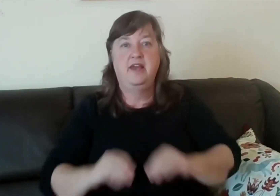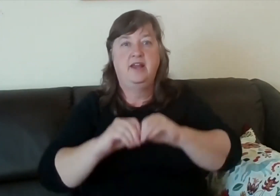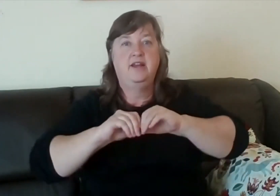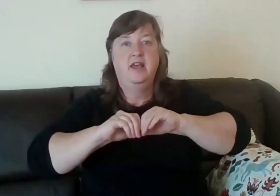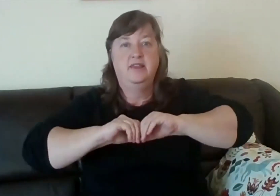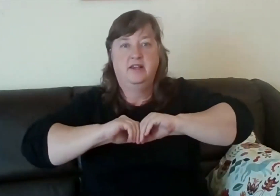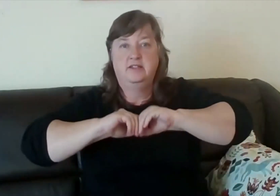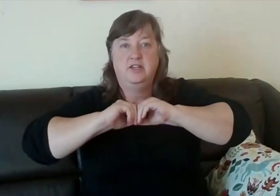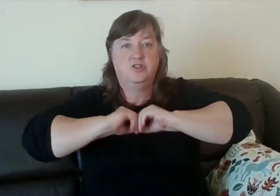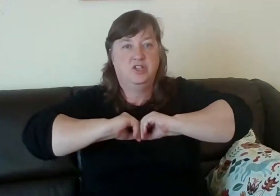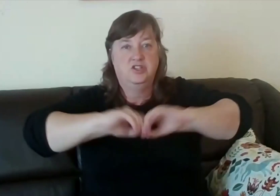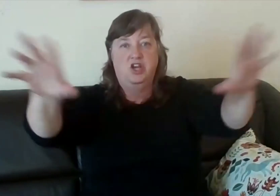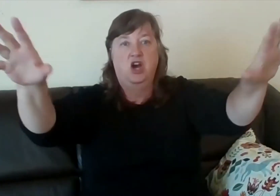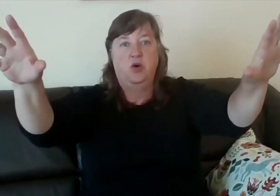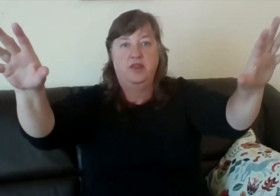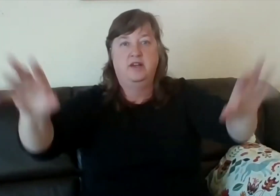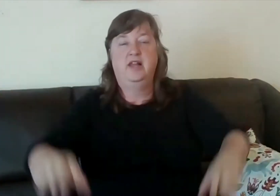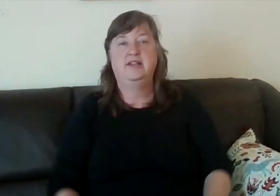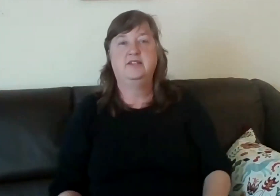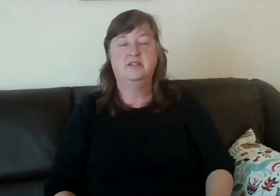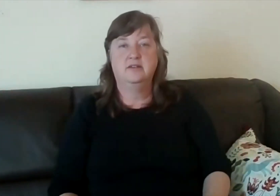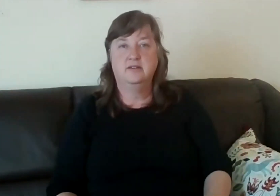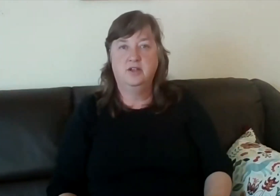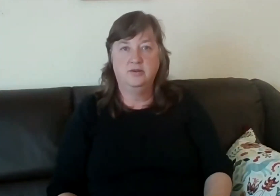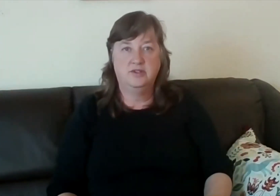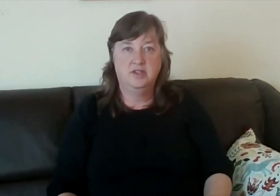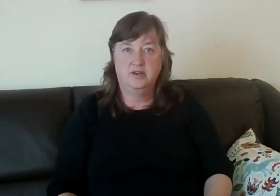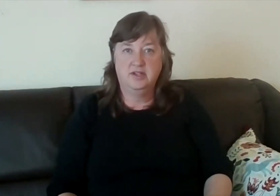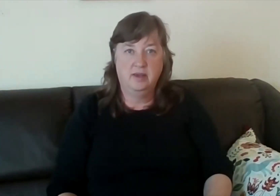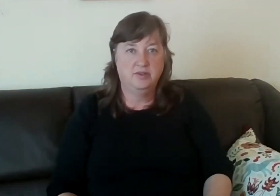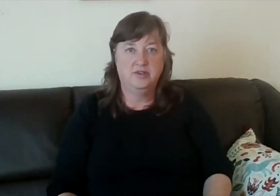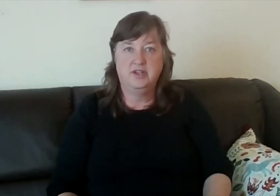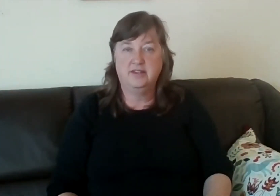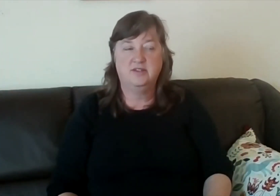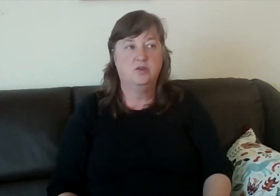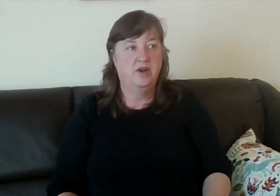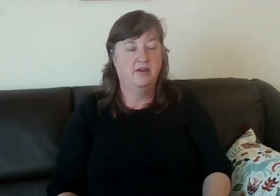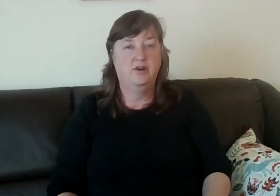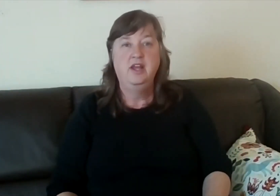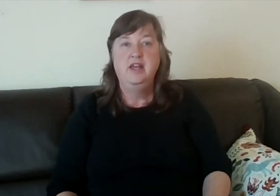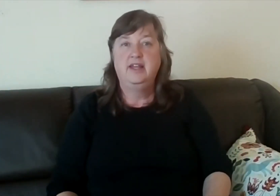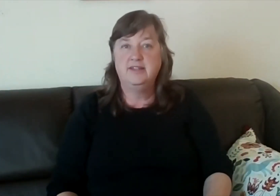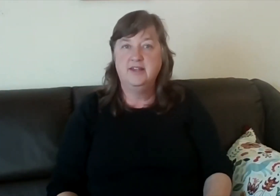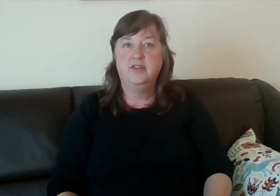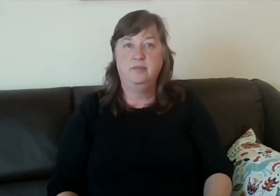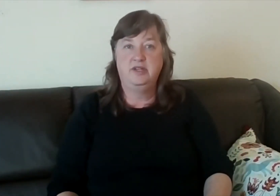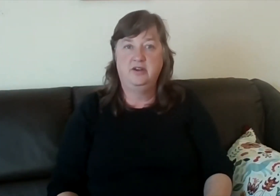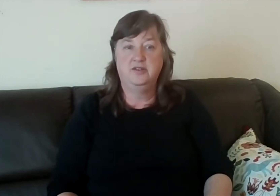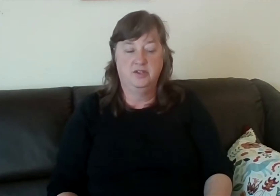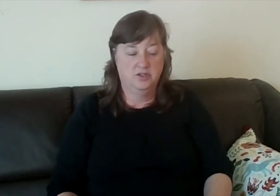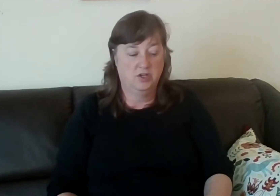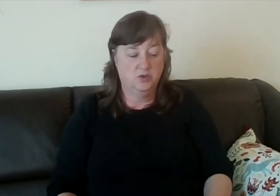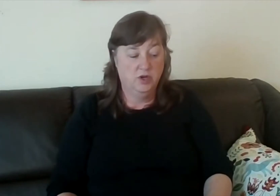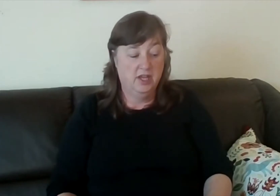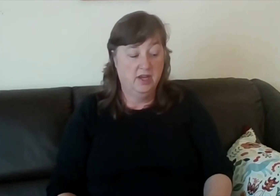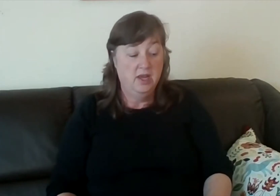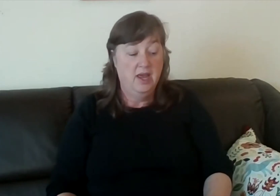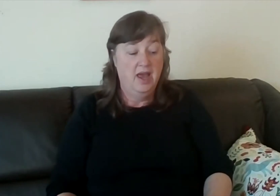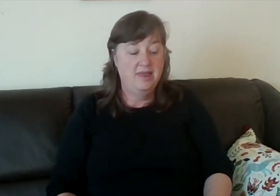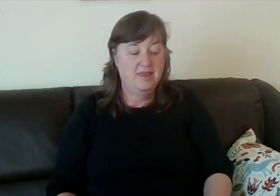then the teacher says go, and the class goes to their tables, their desks, or whatever, gets out their materials and starts working. And